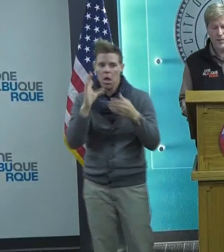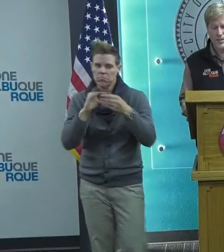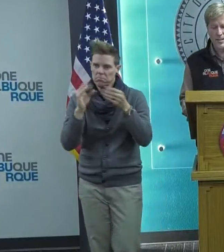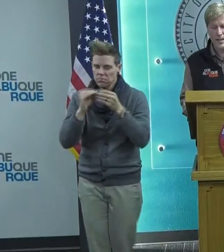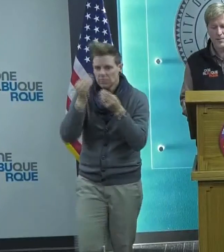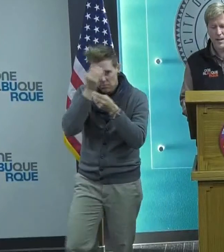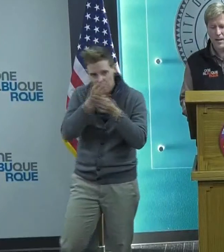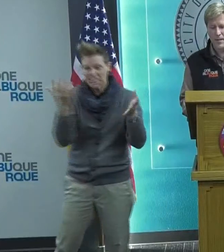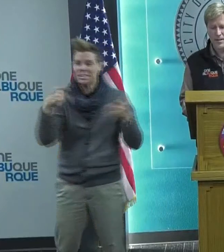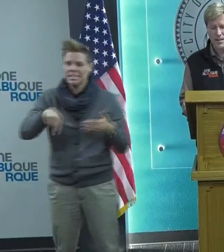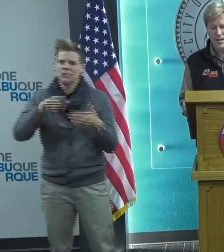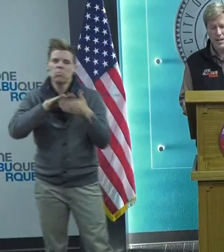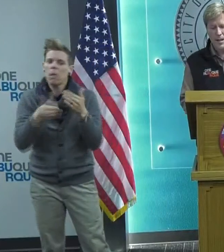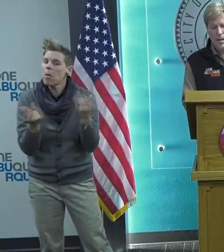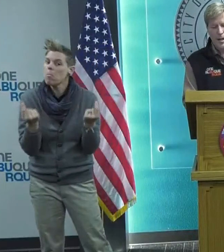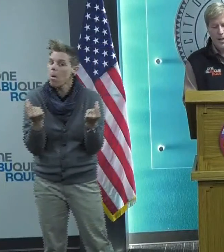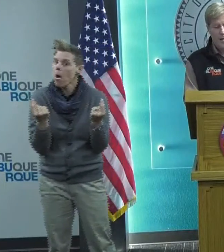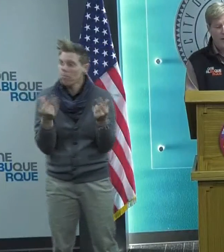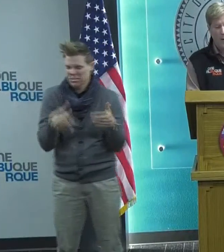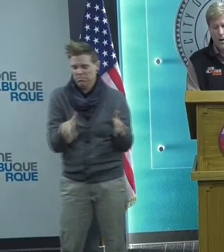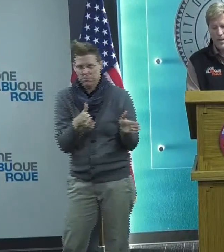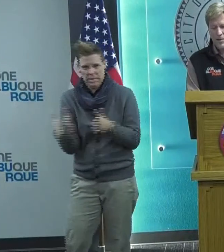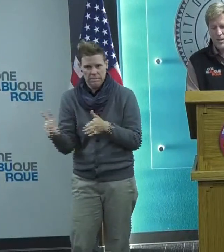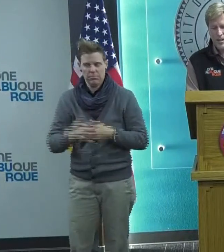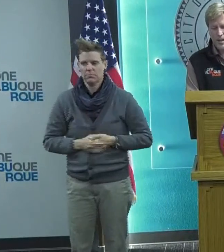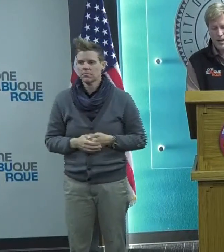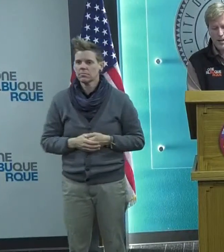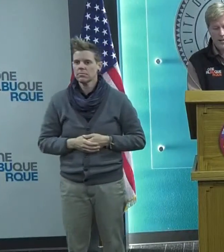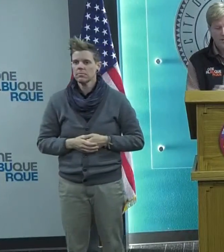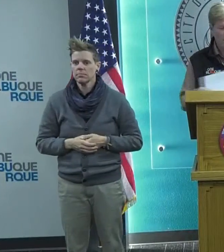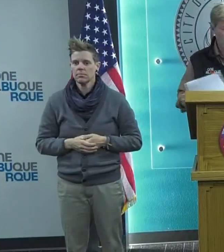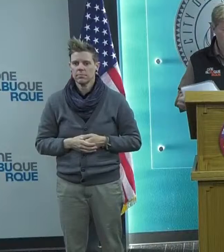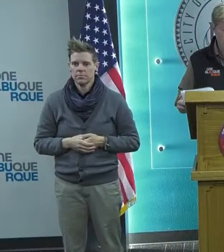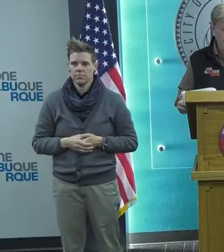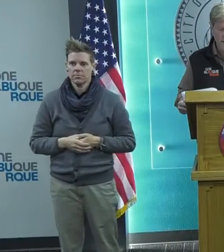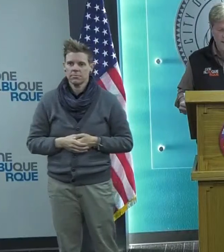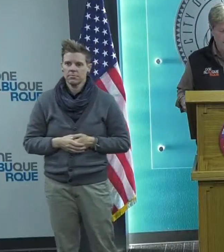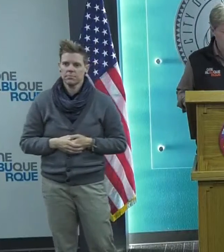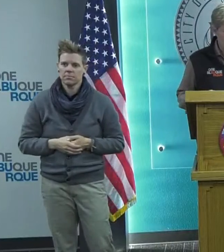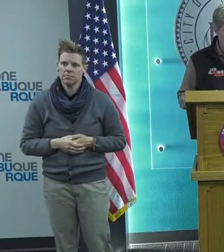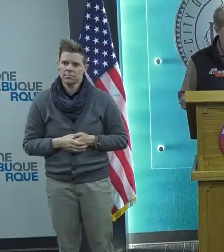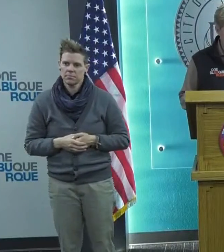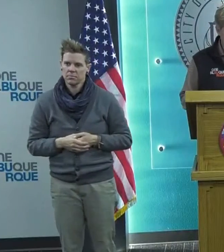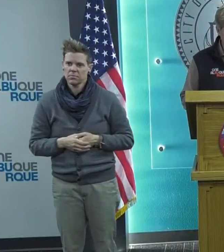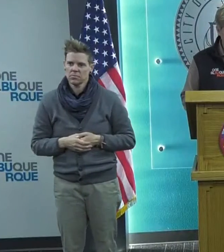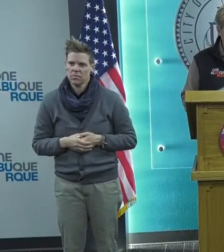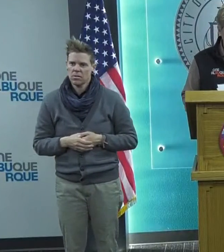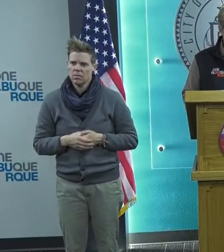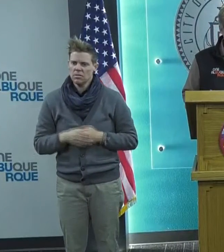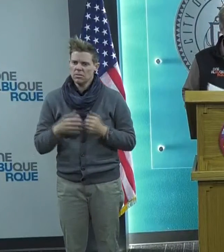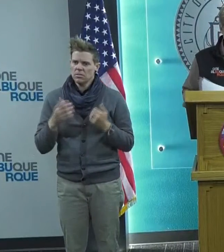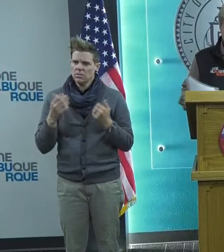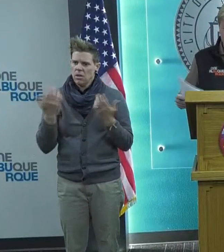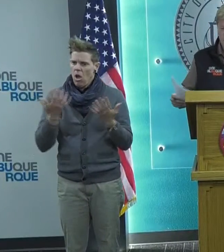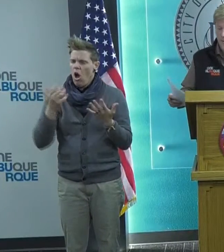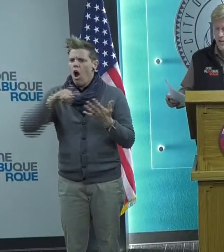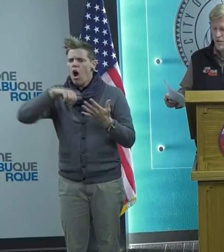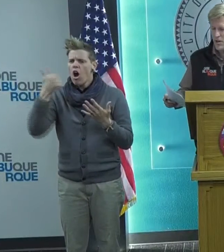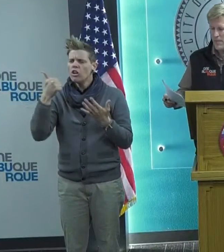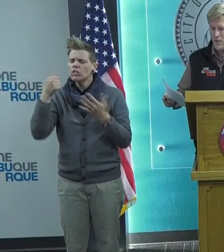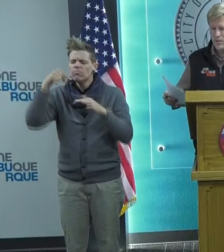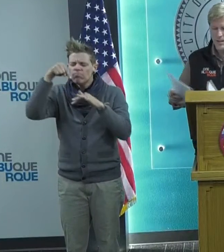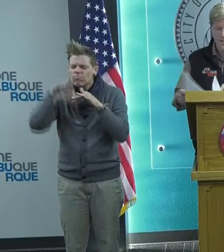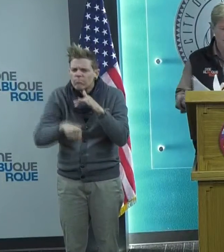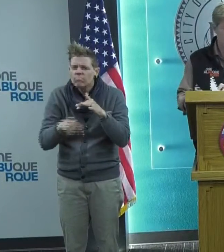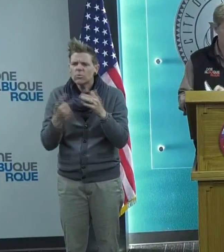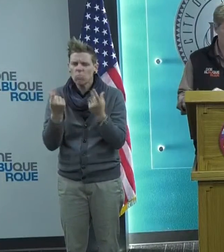Now, some other details on this that I want to mention. So a lot of folks have been asking about some of the details, so I'm going to